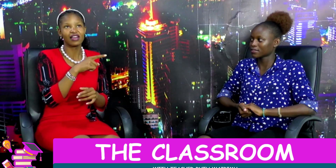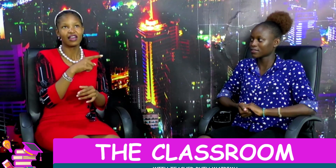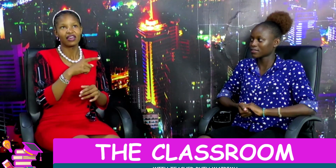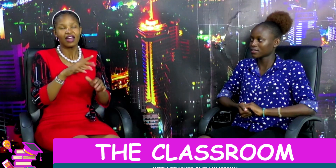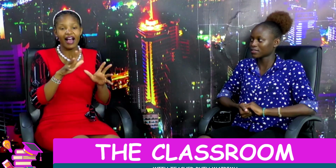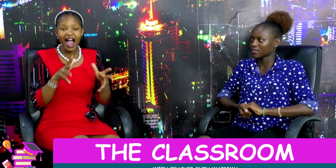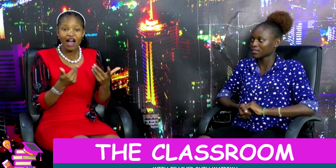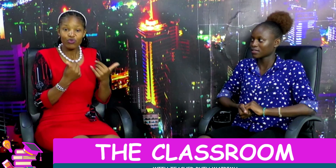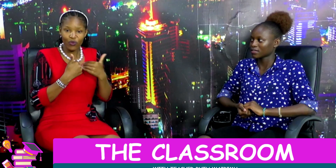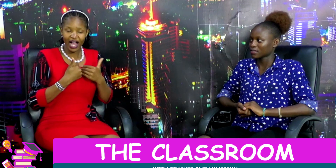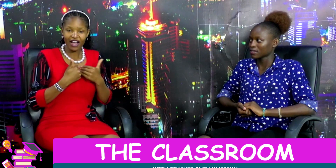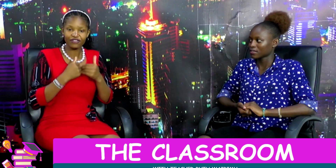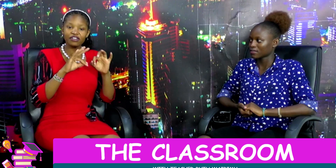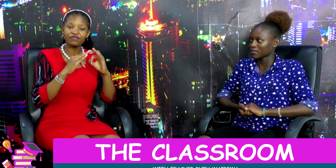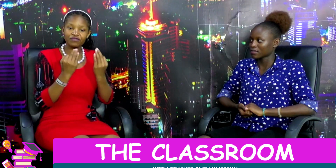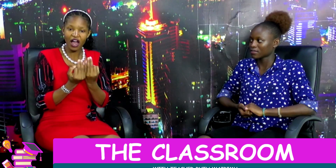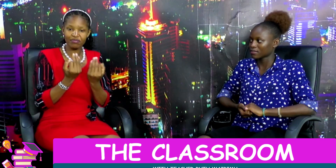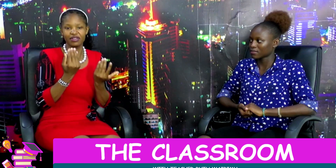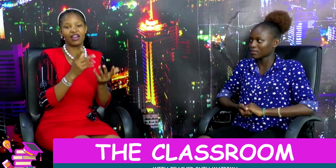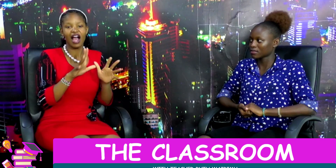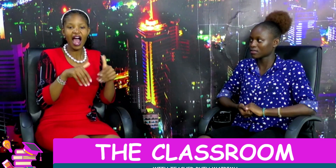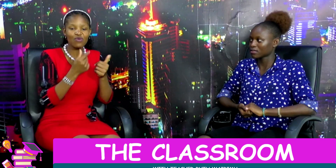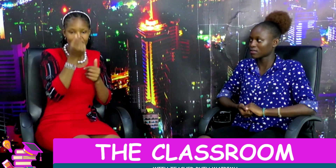Now I'd like to discuss about something. For example,